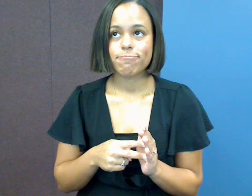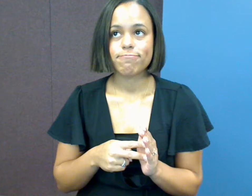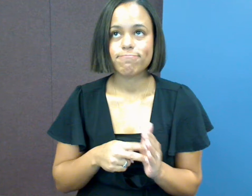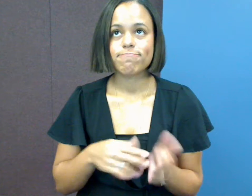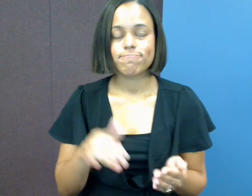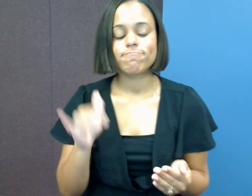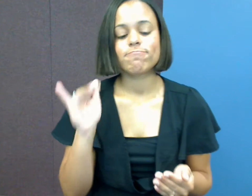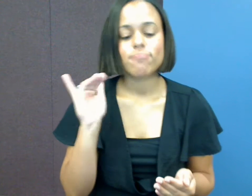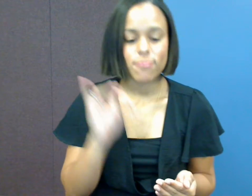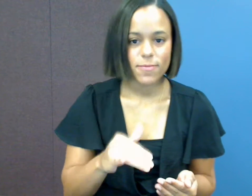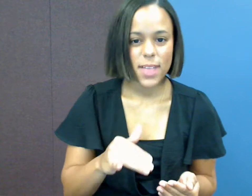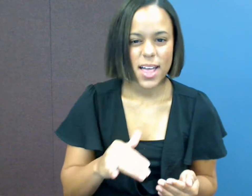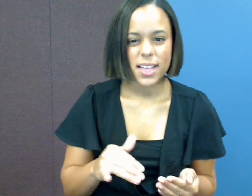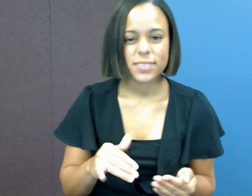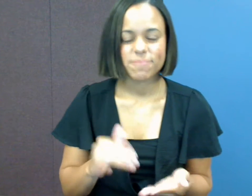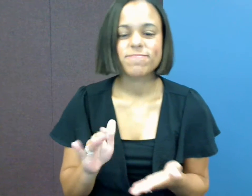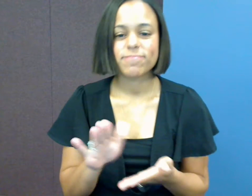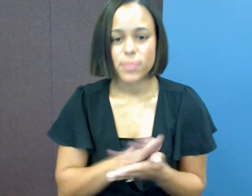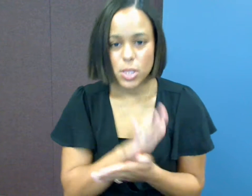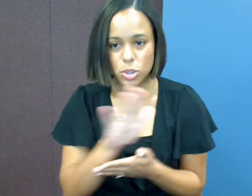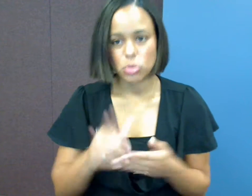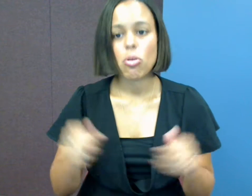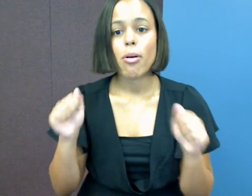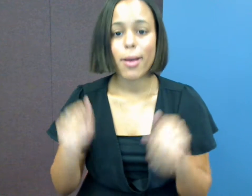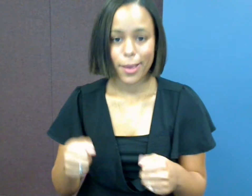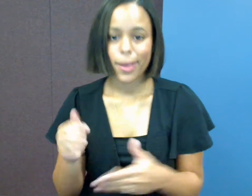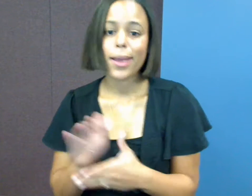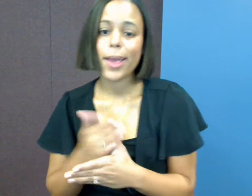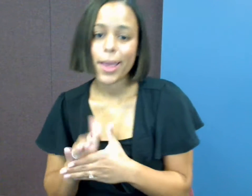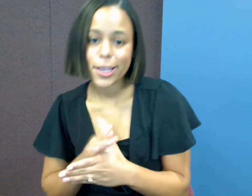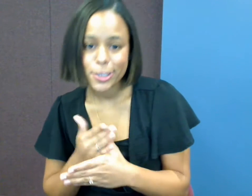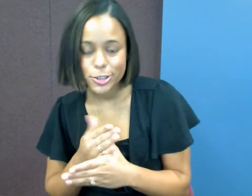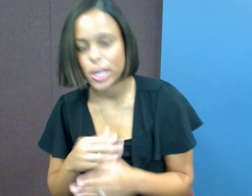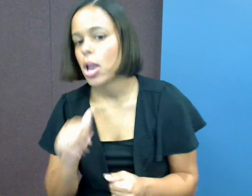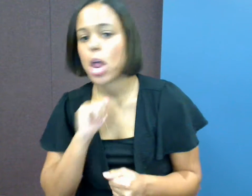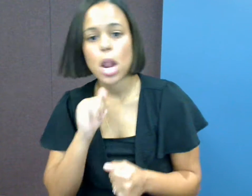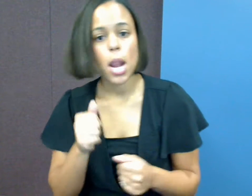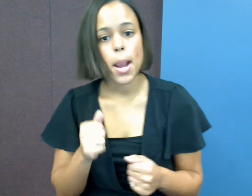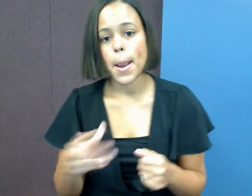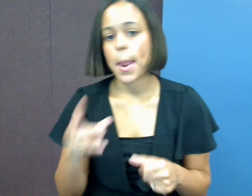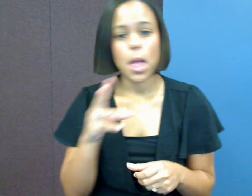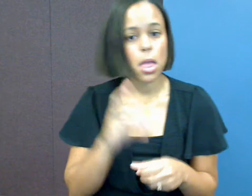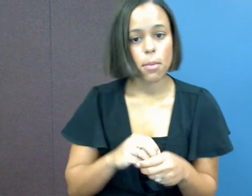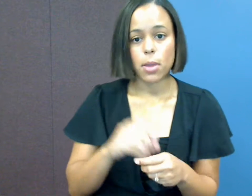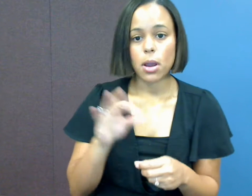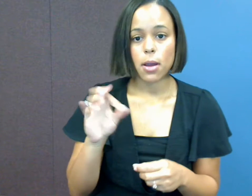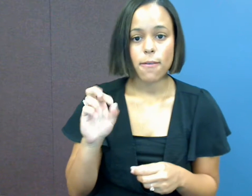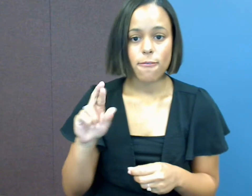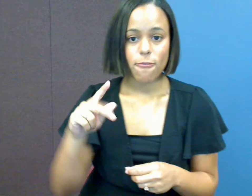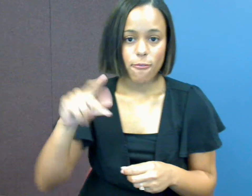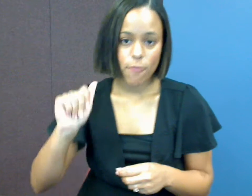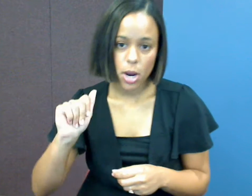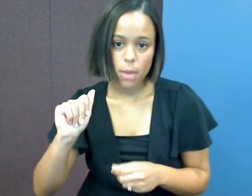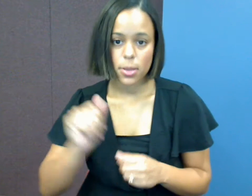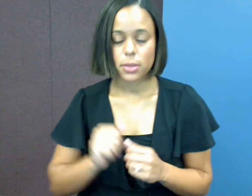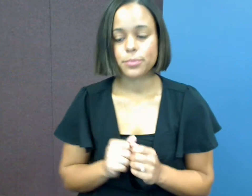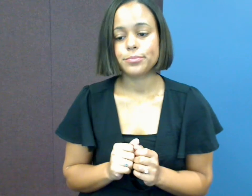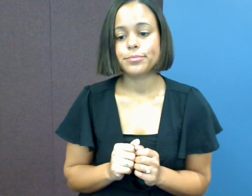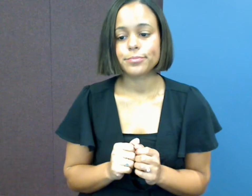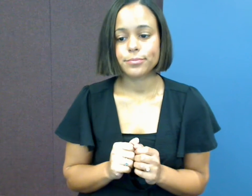there are two in today's higher education world as it relates to student records, are when there is a safety